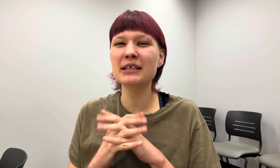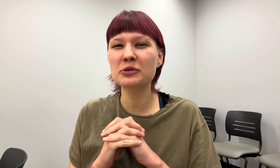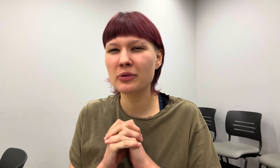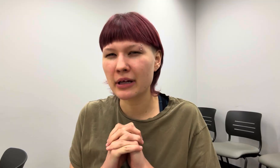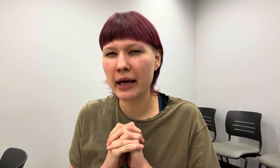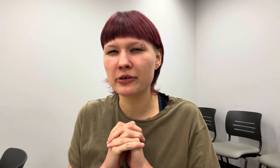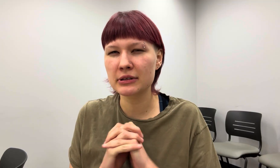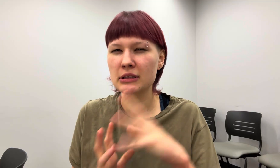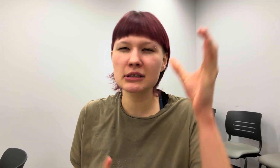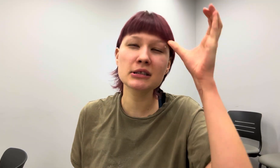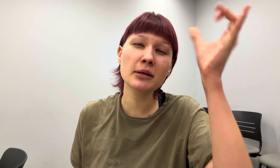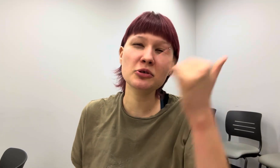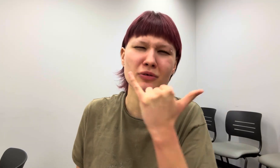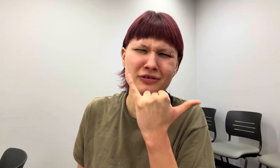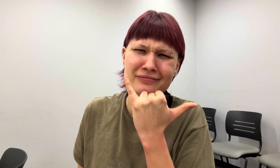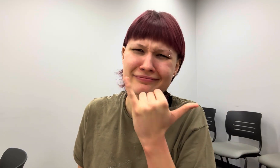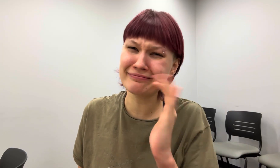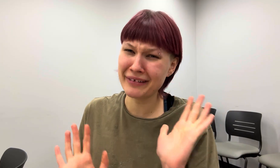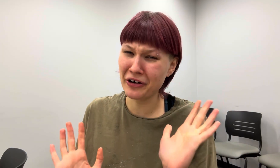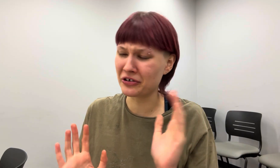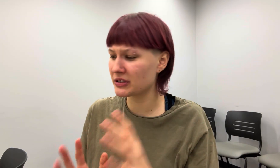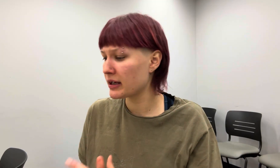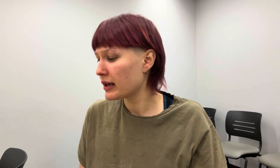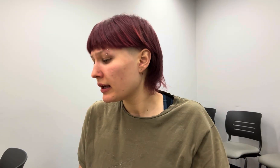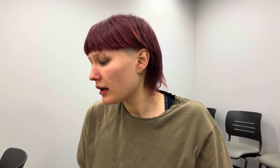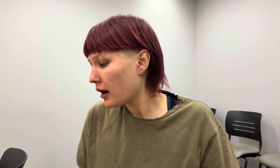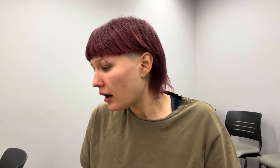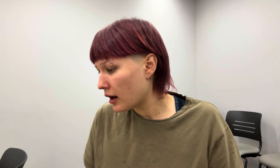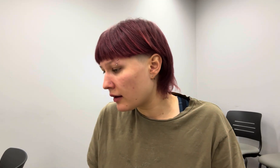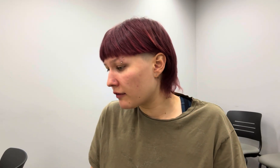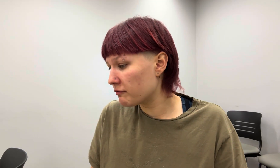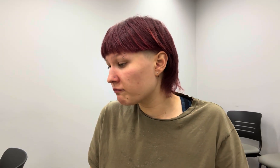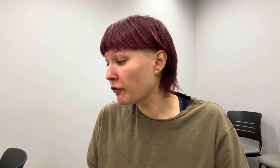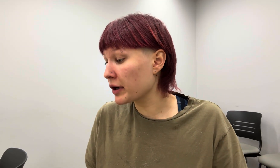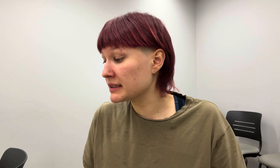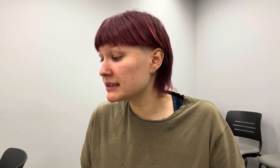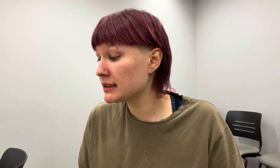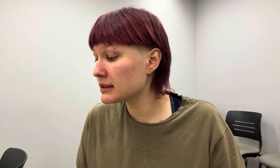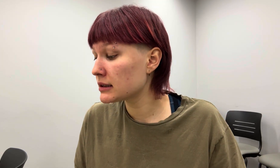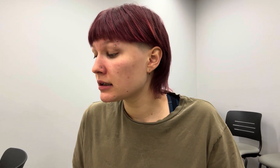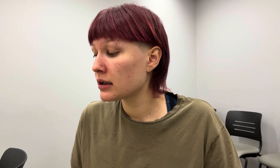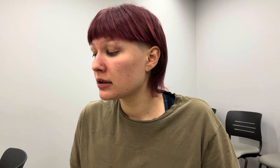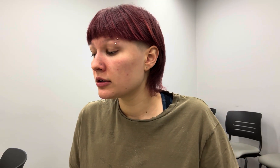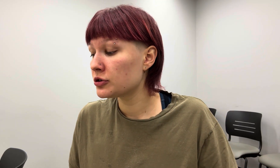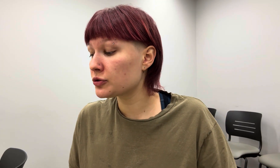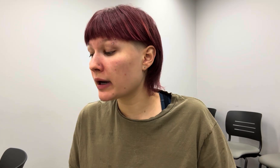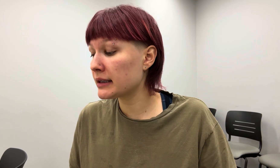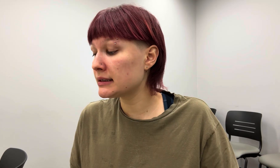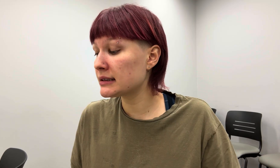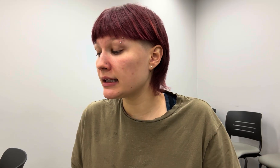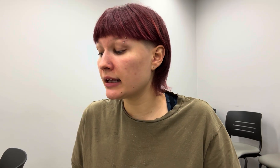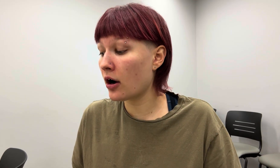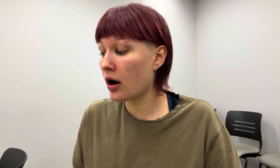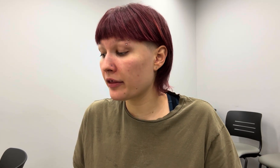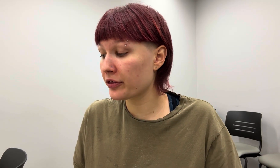conceptual inaccuracies, conceptual errors. For instance, try to see the author.